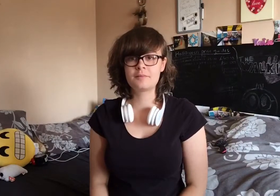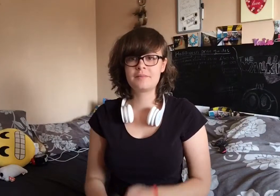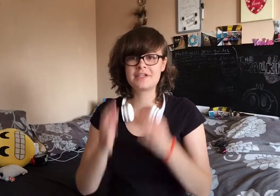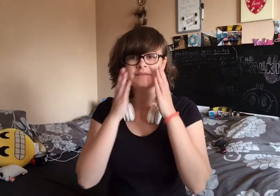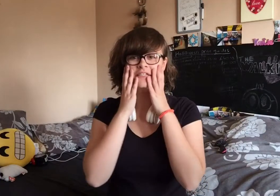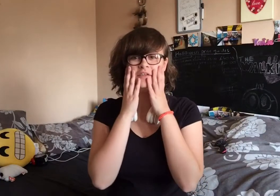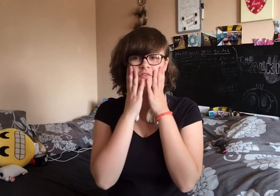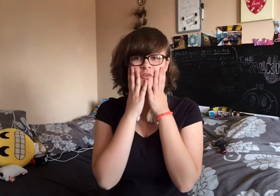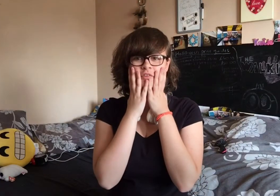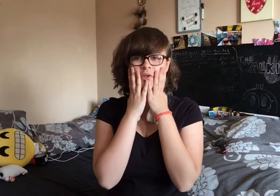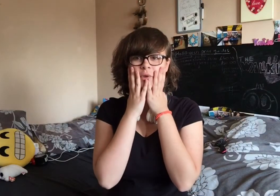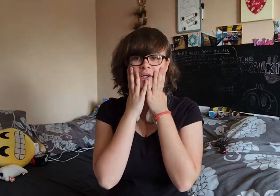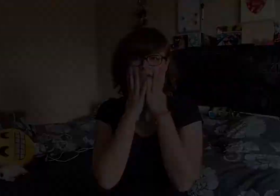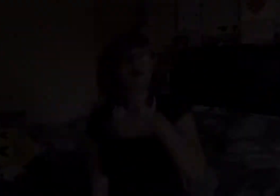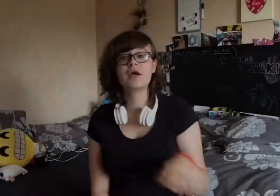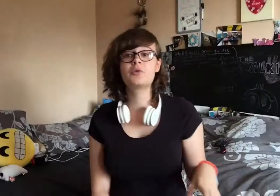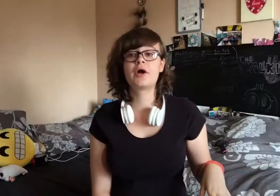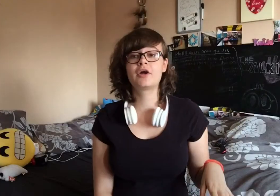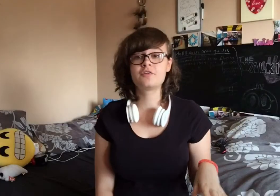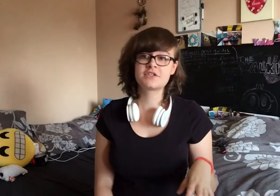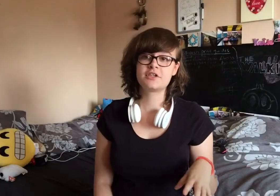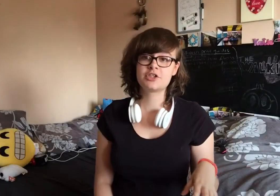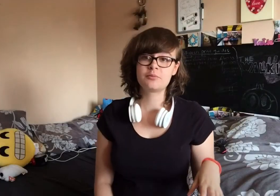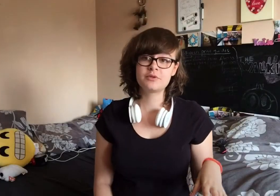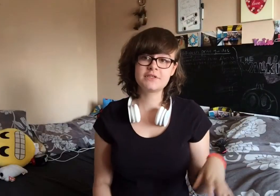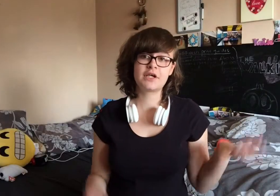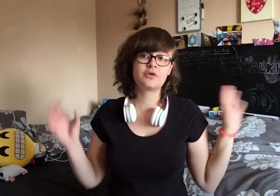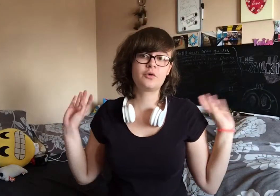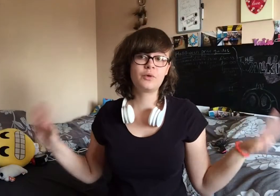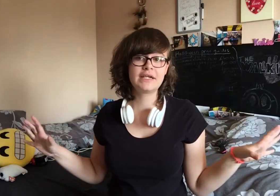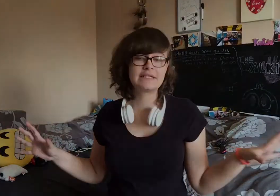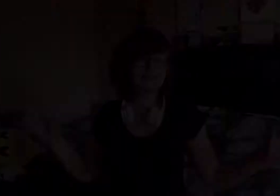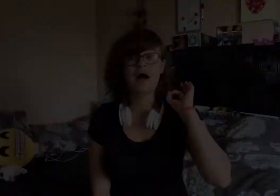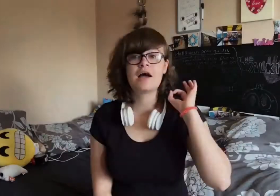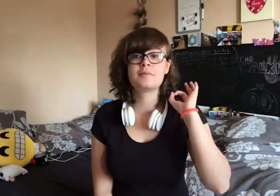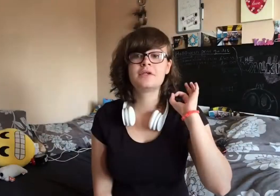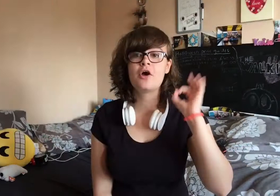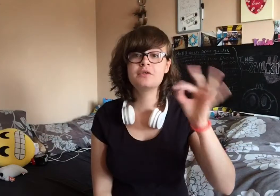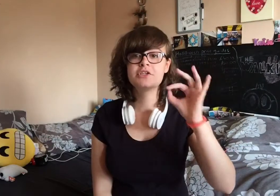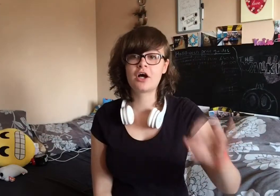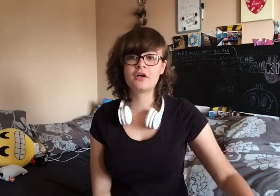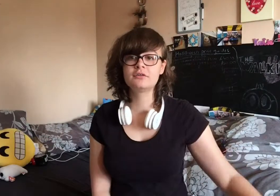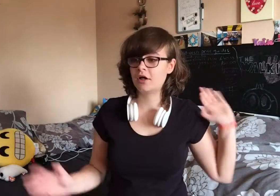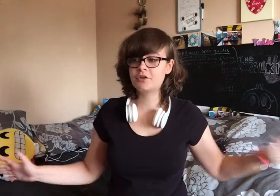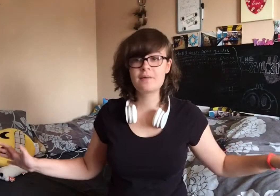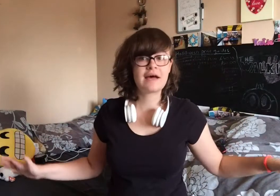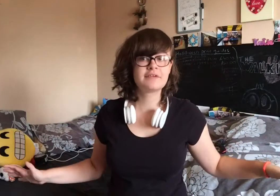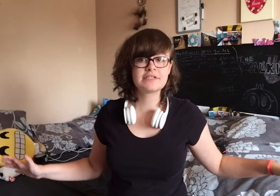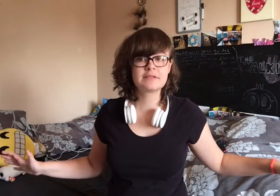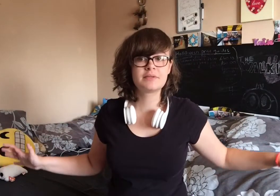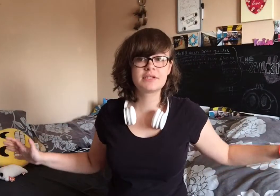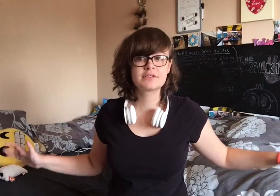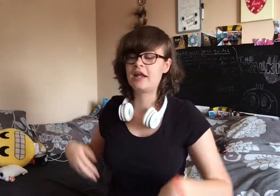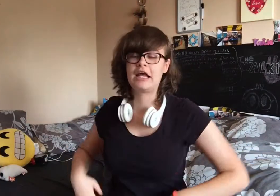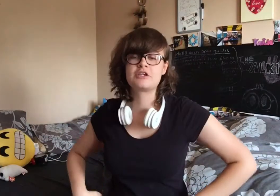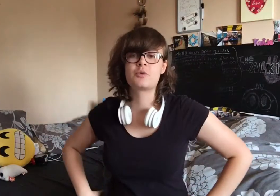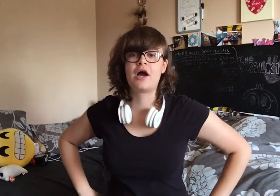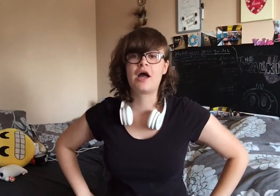It makes my skin feel really weird. I like wearing oversized jumpers. I don't know what it is. I am an only child. I don't have any siblings. That is why I am